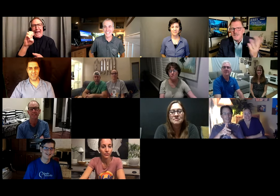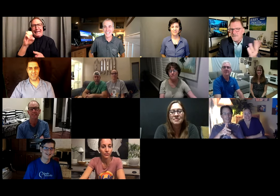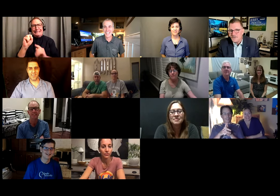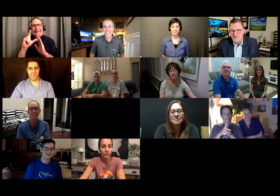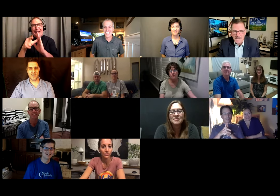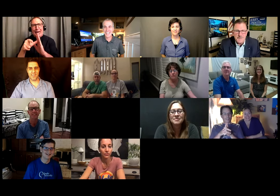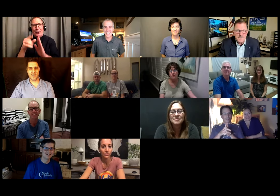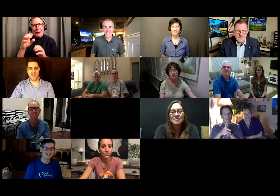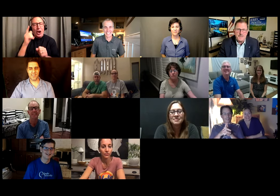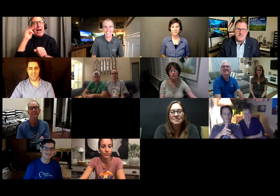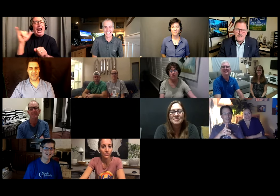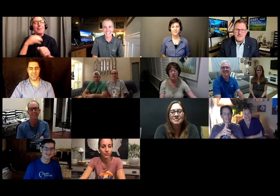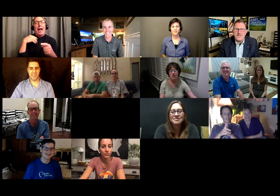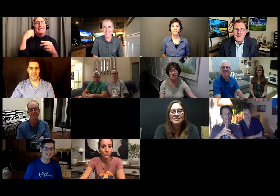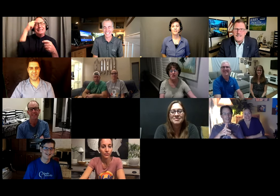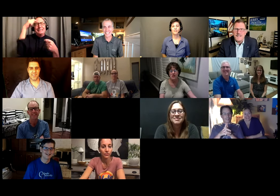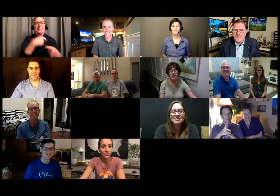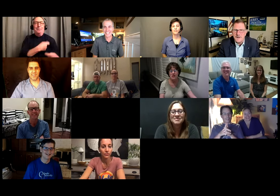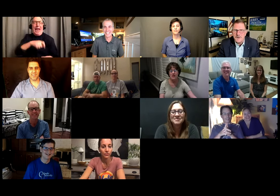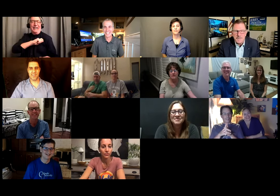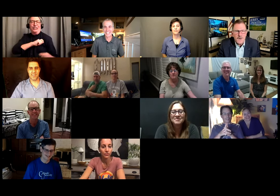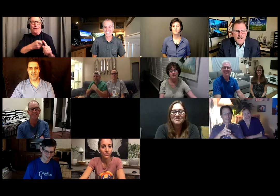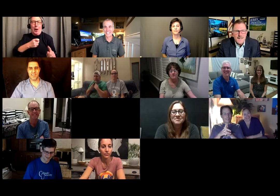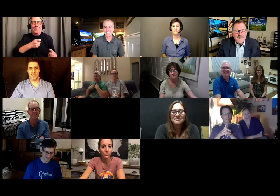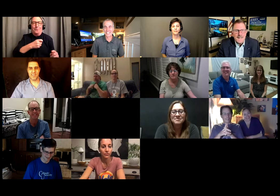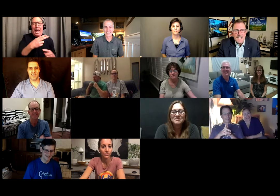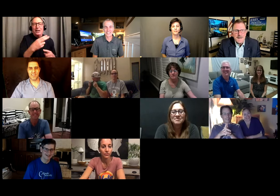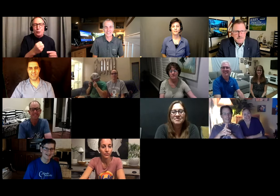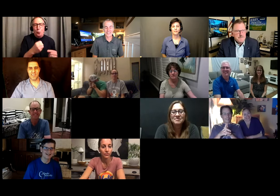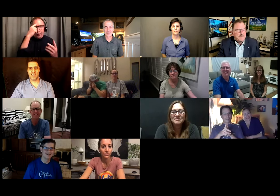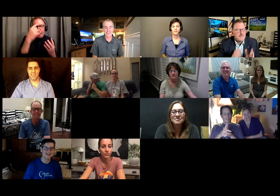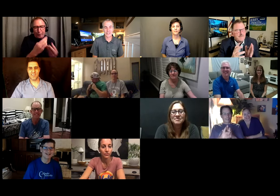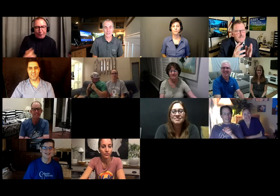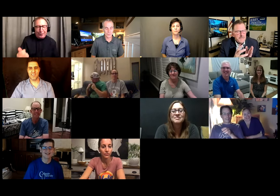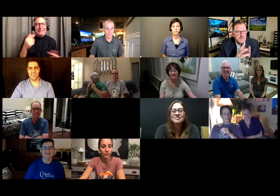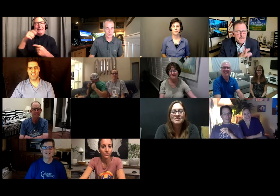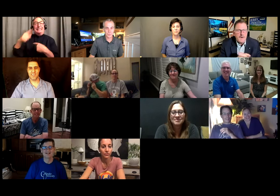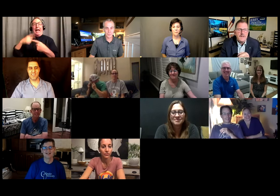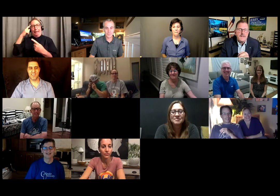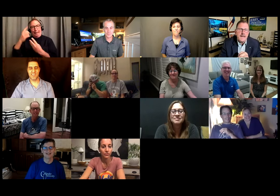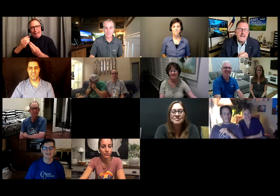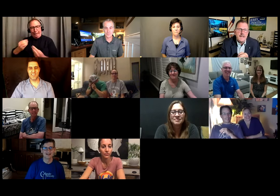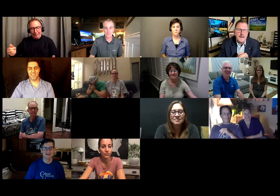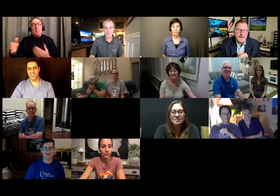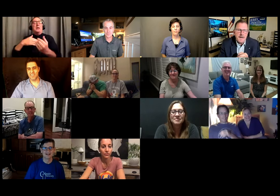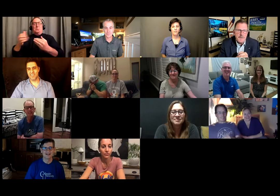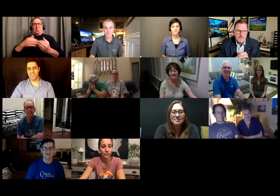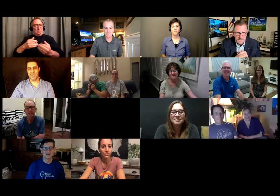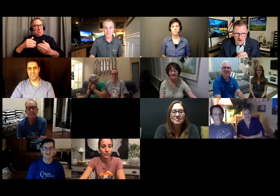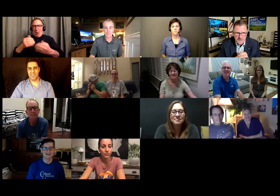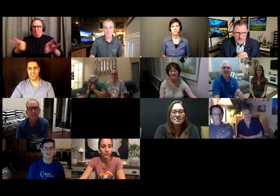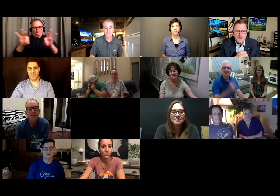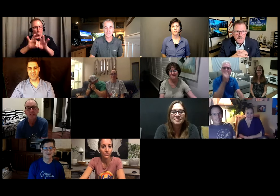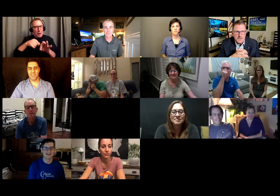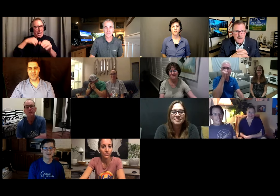like my Spanish from high school. It's just not there anymore. But it's important that I'm able to